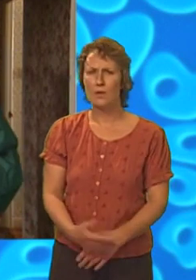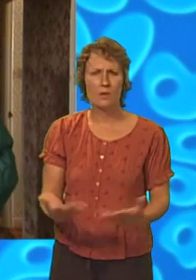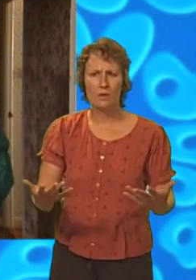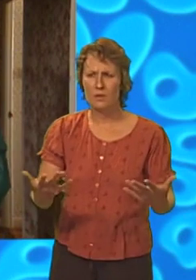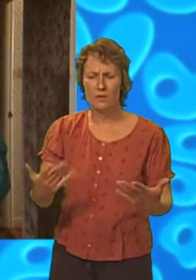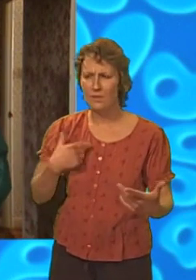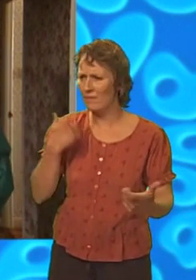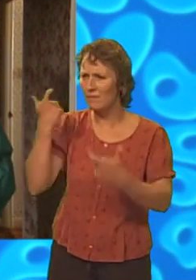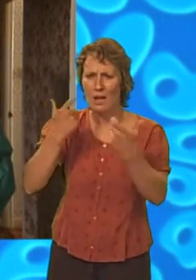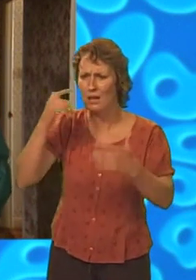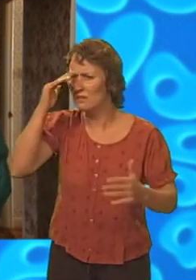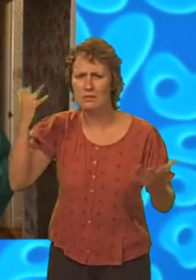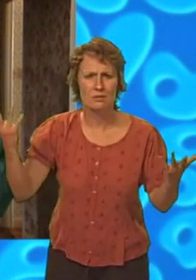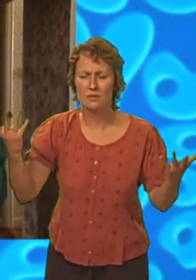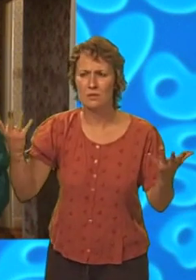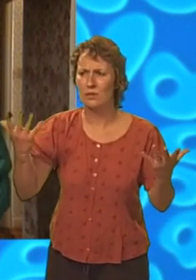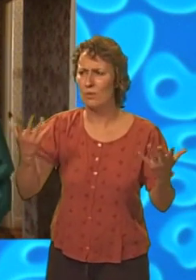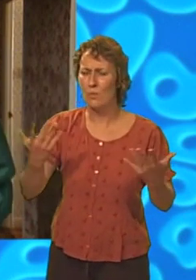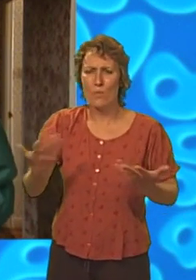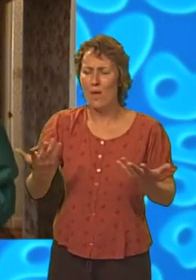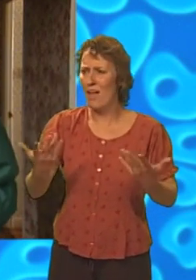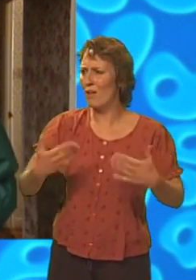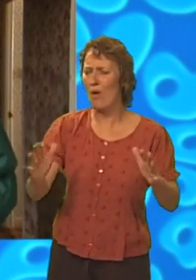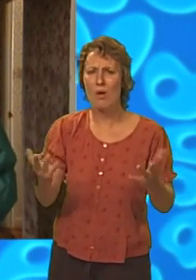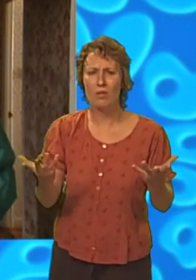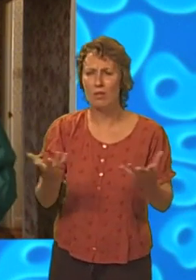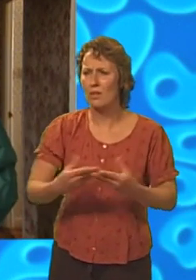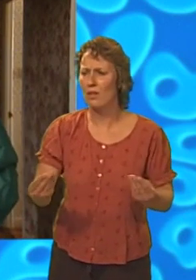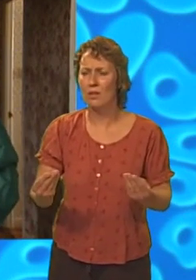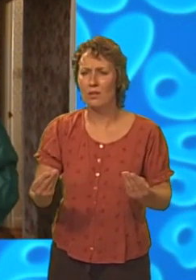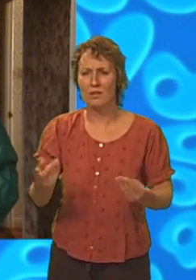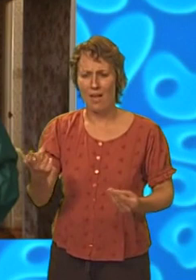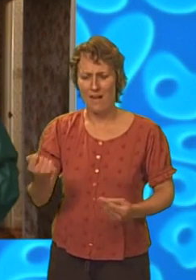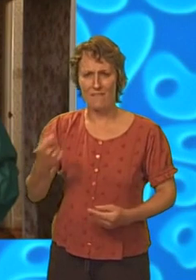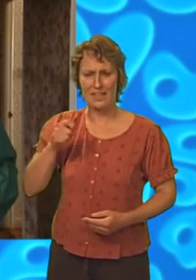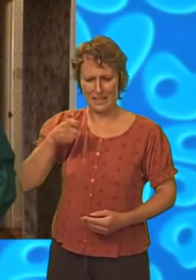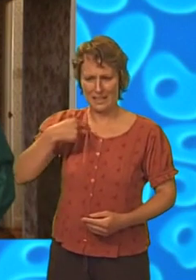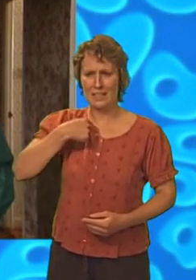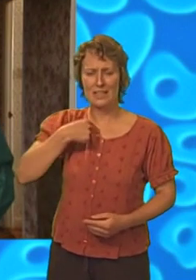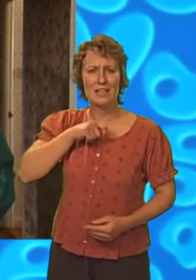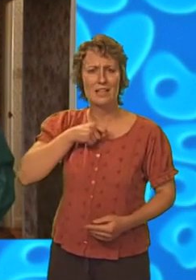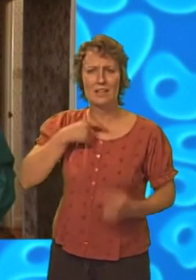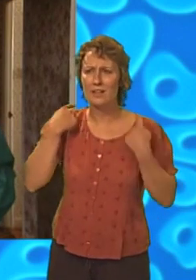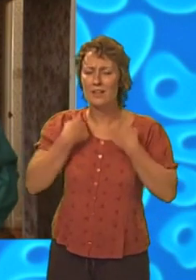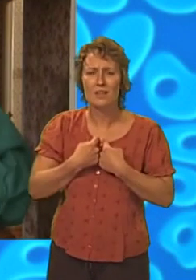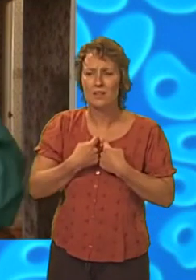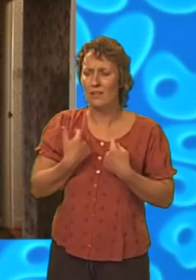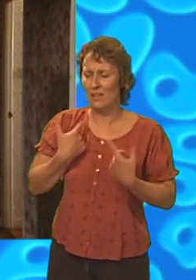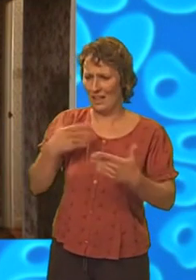Pippin anywhere. Where can she be? She's got the key to the new house, so I won't be able to get